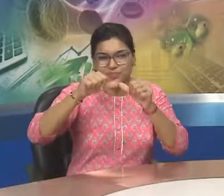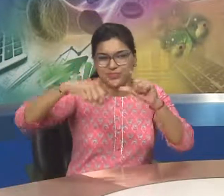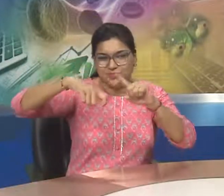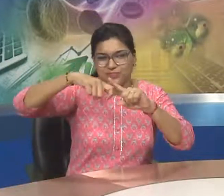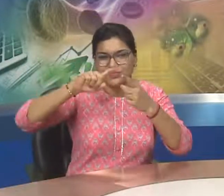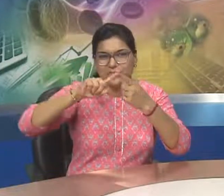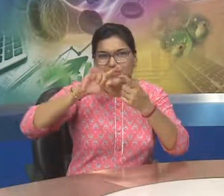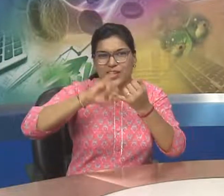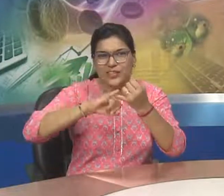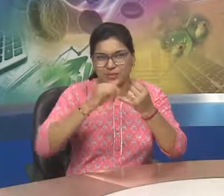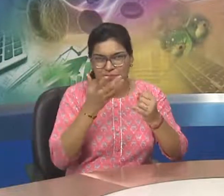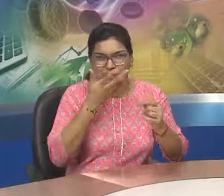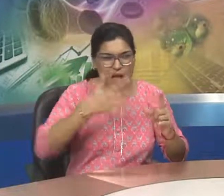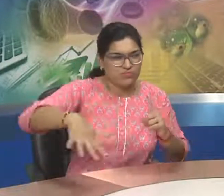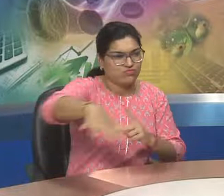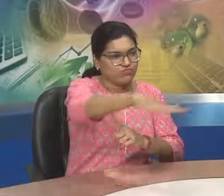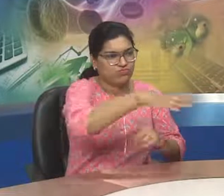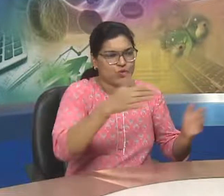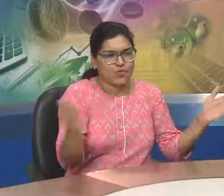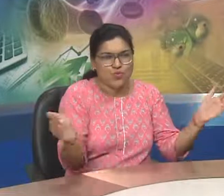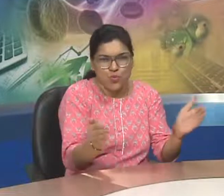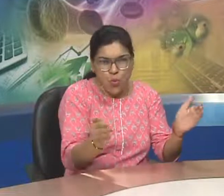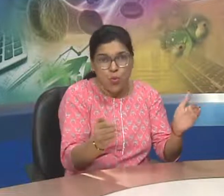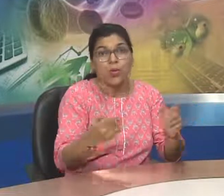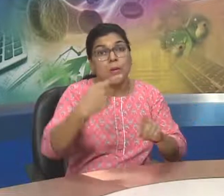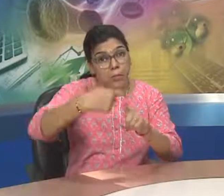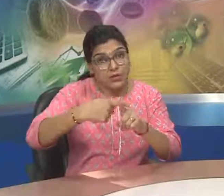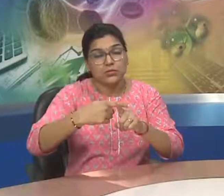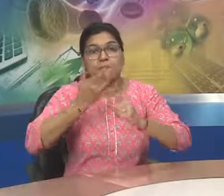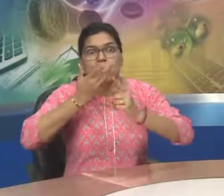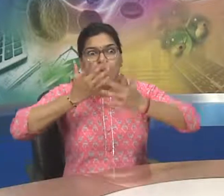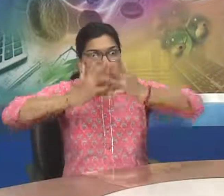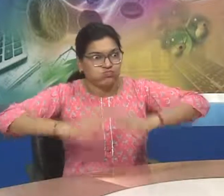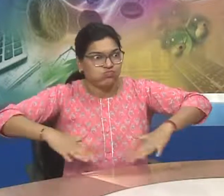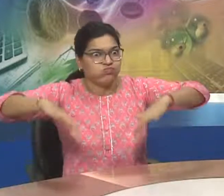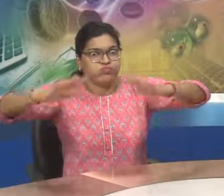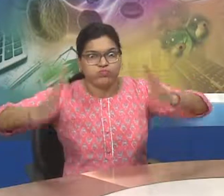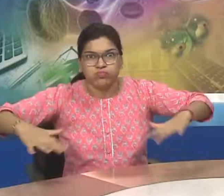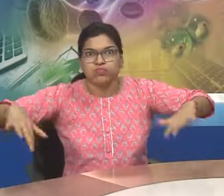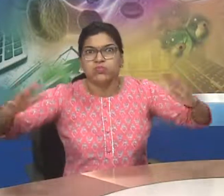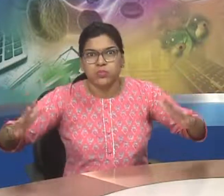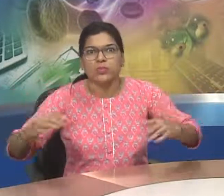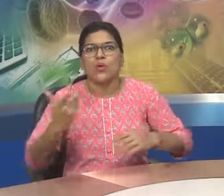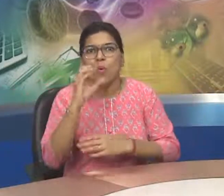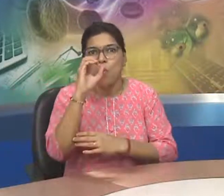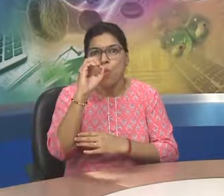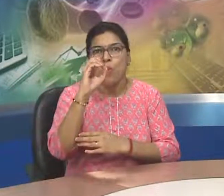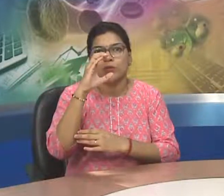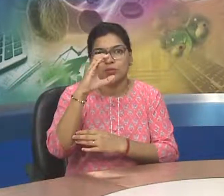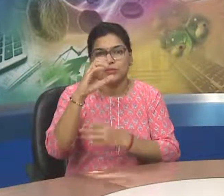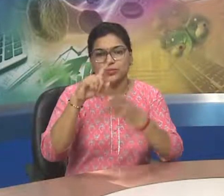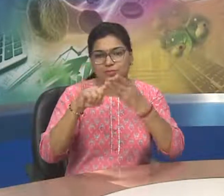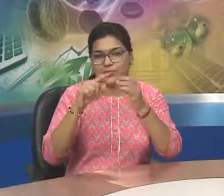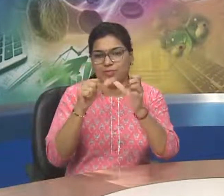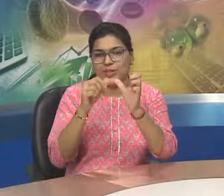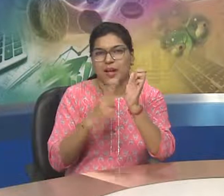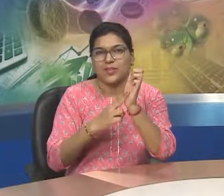At first, the water was all fresh water,